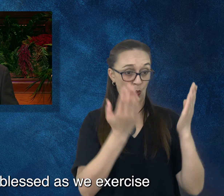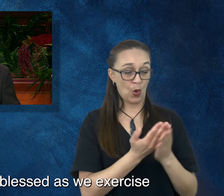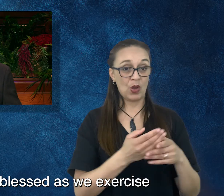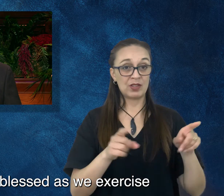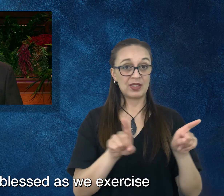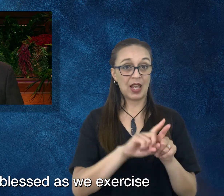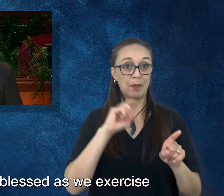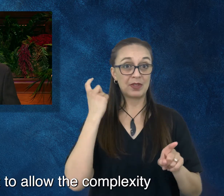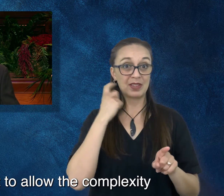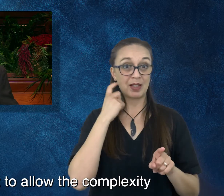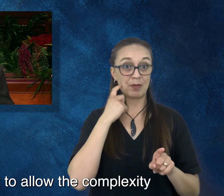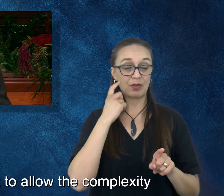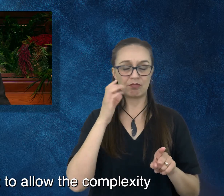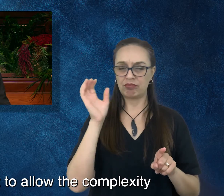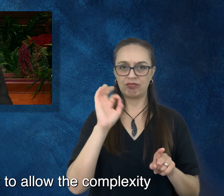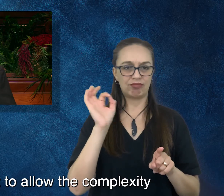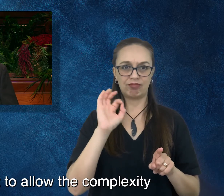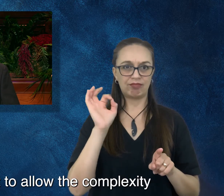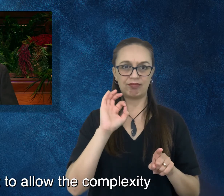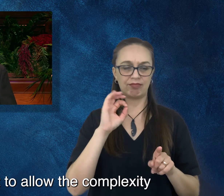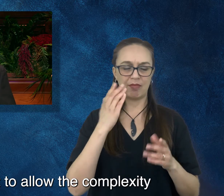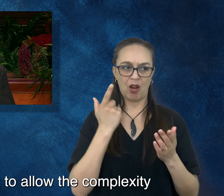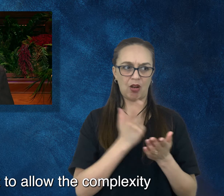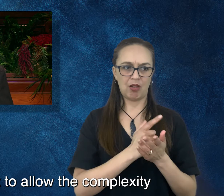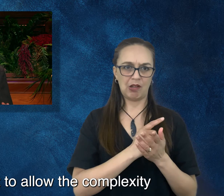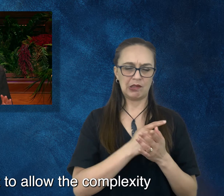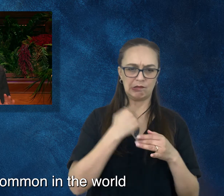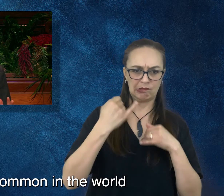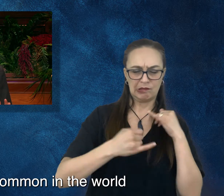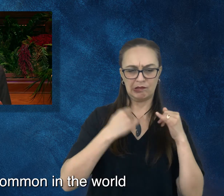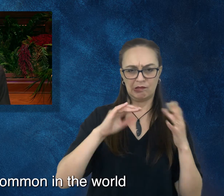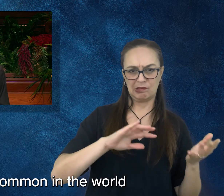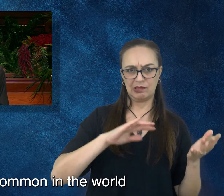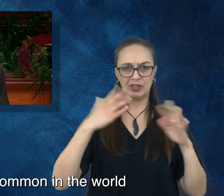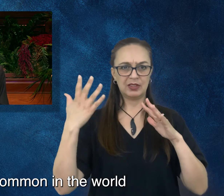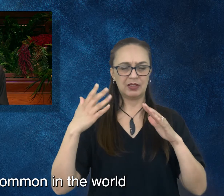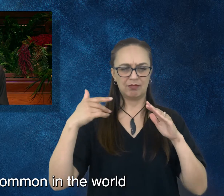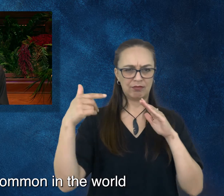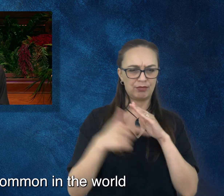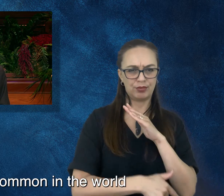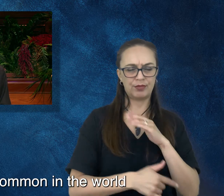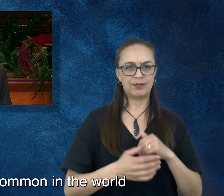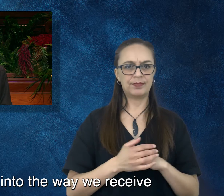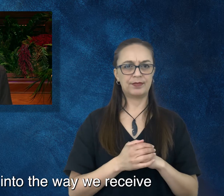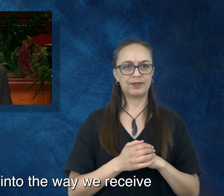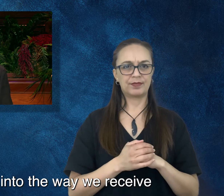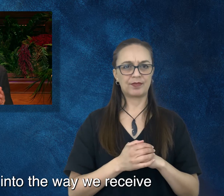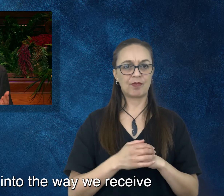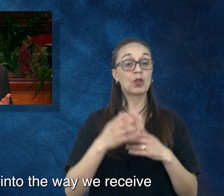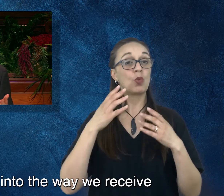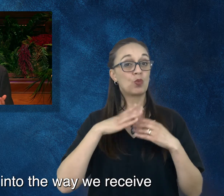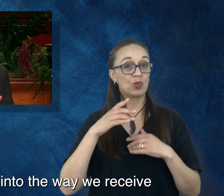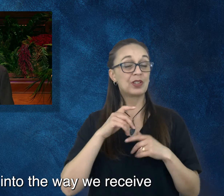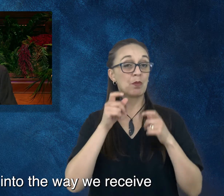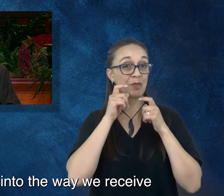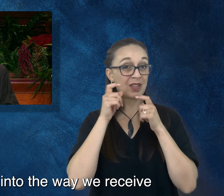as we exercise care not to allow the complexity so common in the world to enter into the way we receive